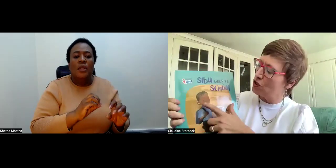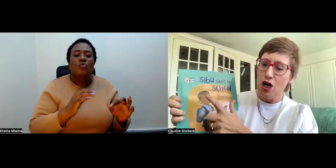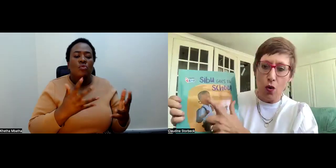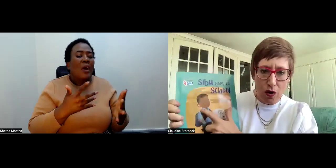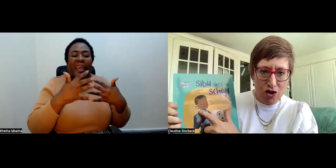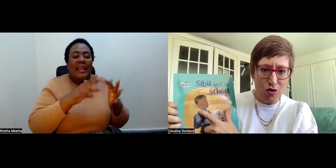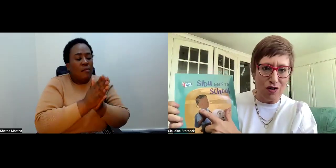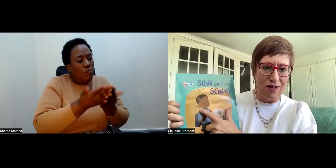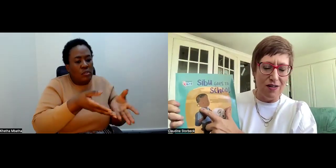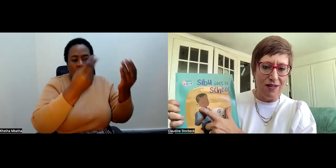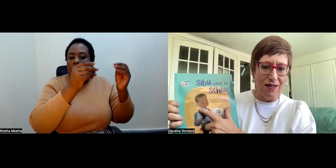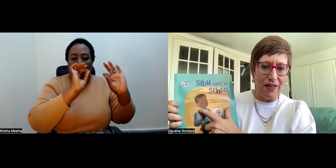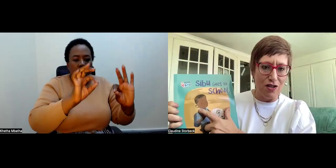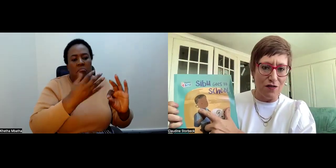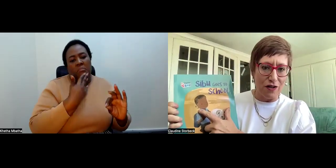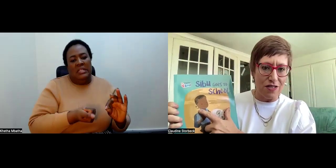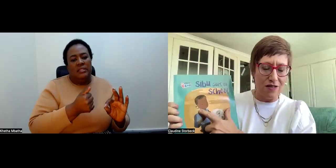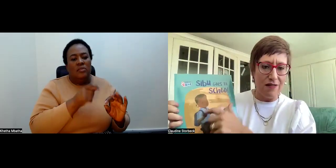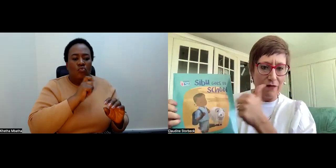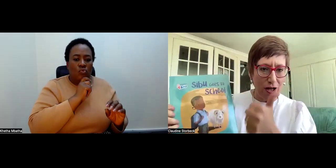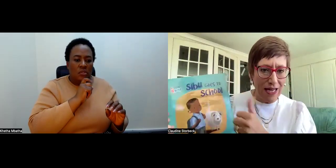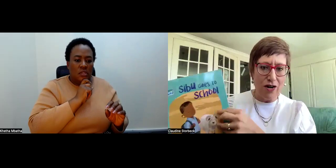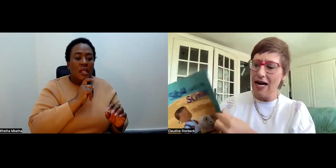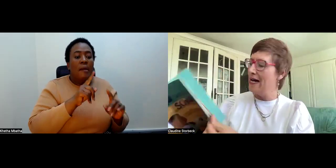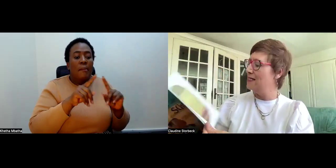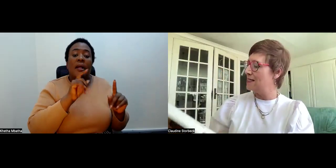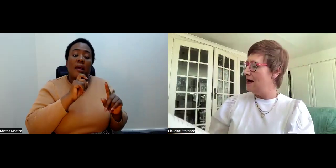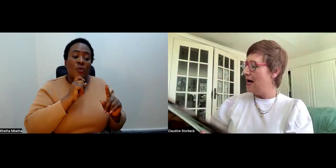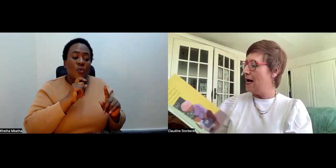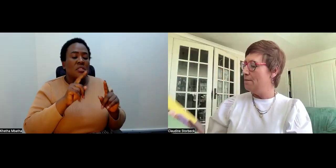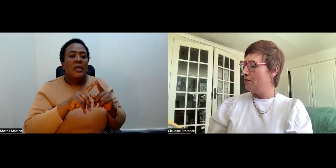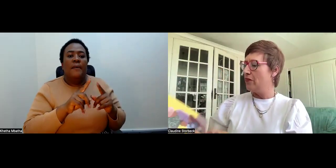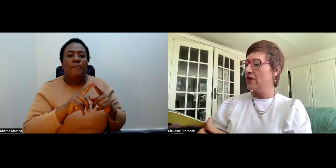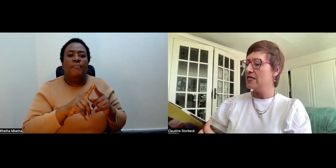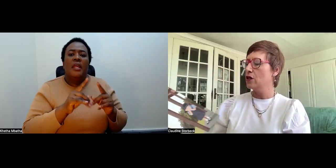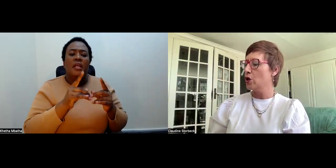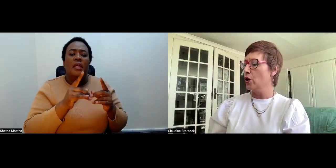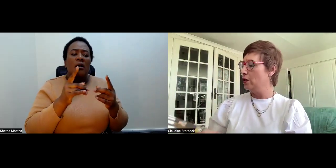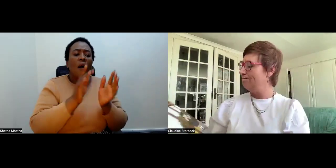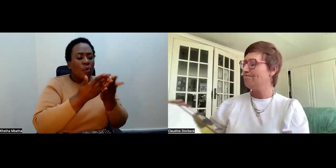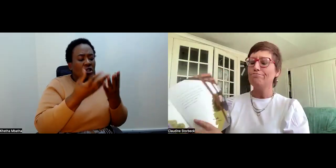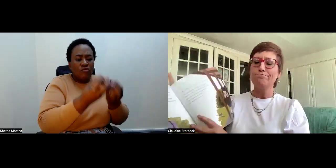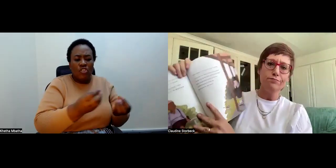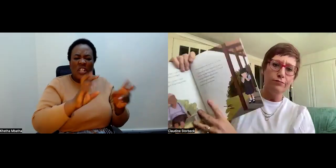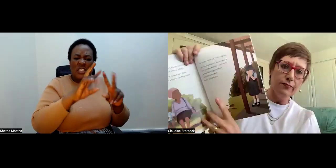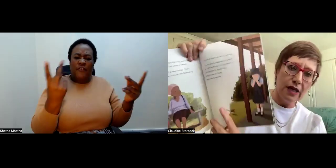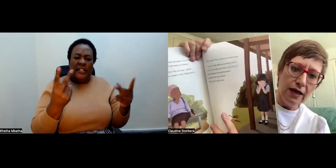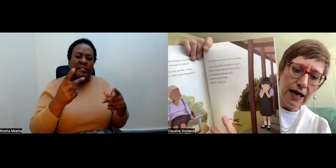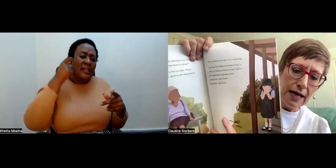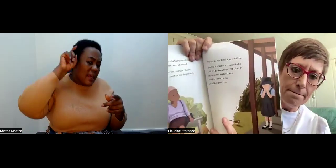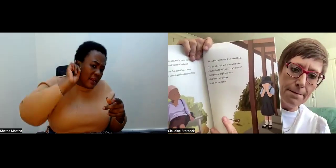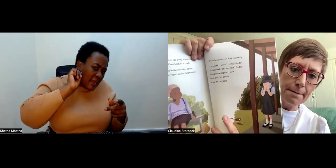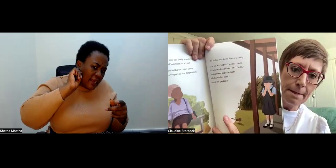I have books with children that are different. They've got hearing aids. This little girl,